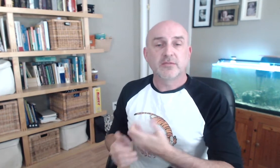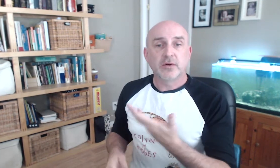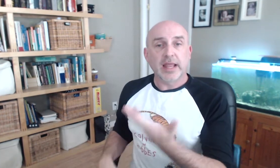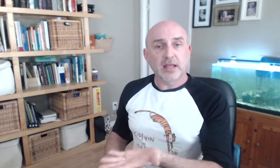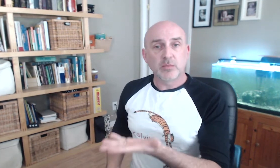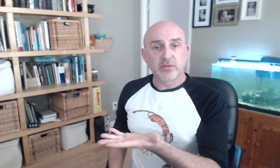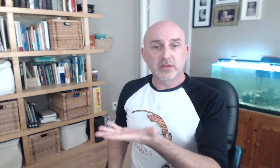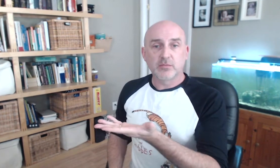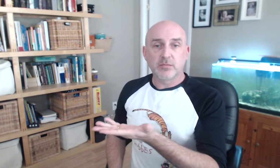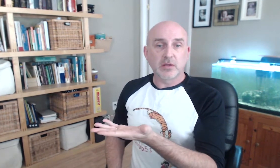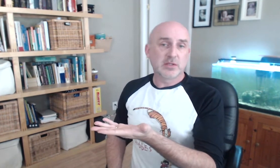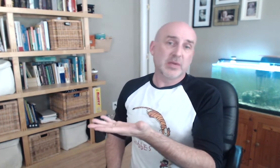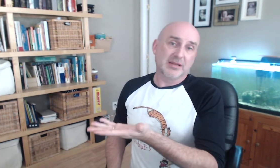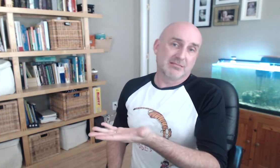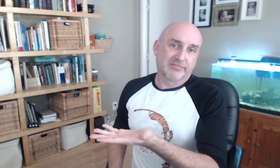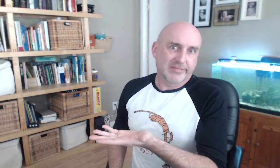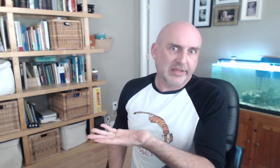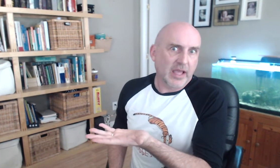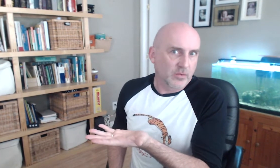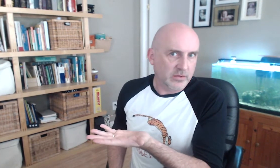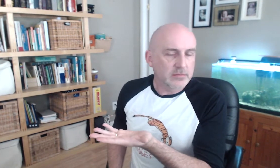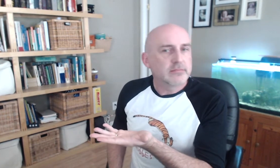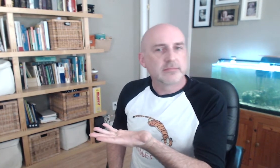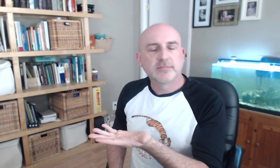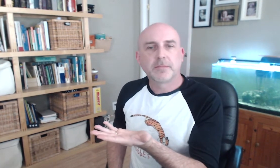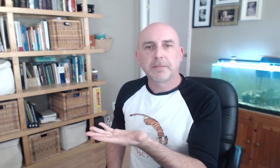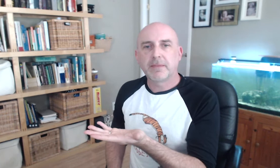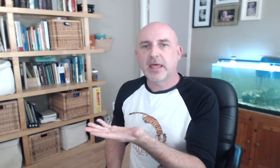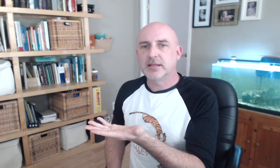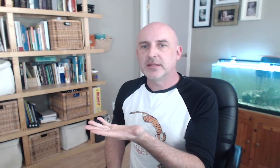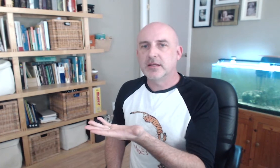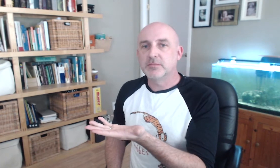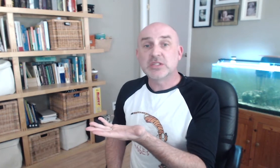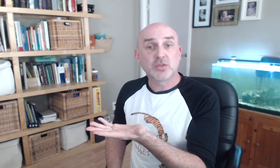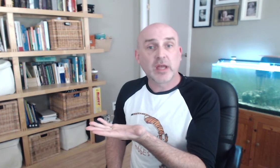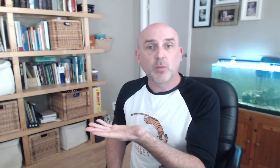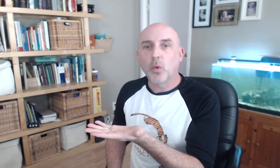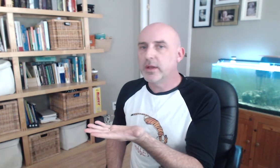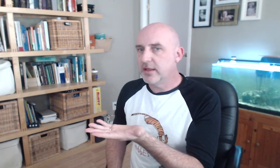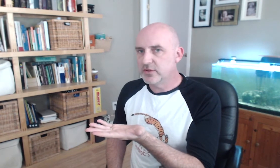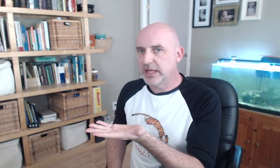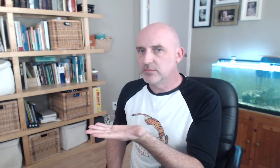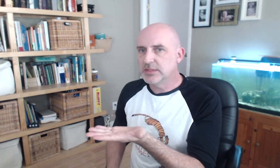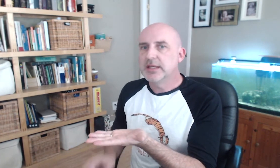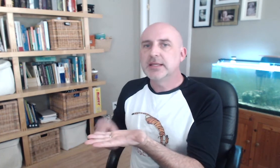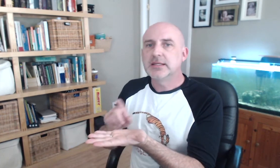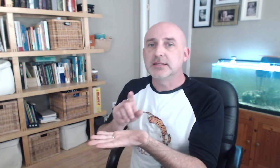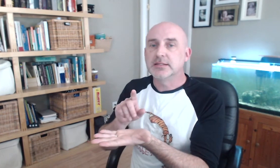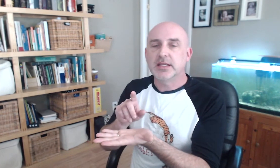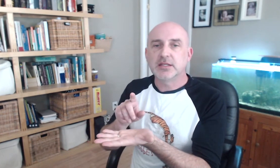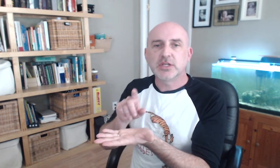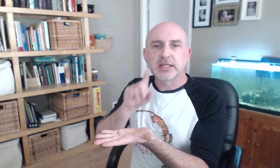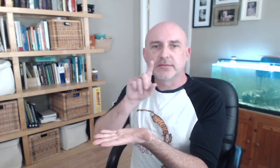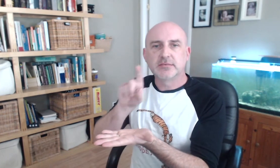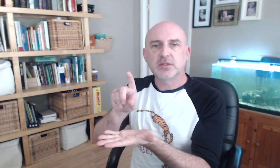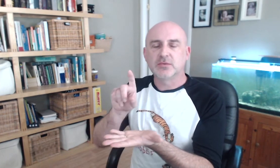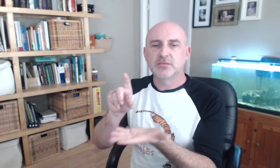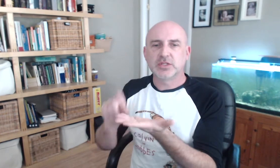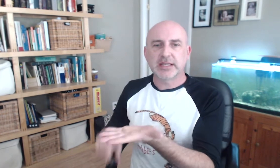an animal that you also might encounter at Easter time or at other times is a chicken. So chicken, you're